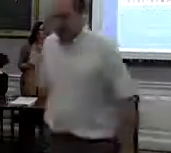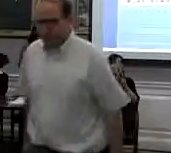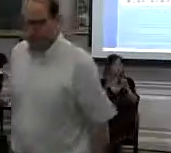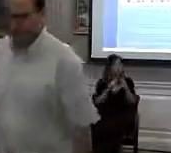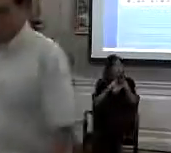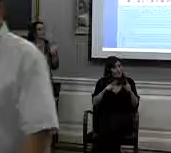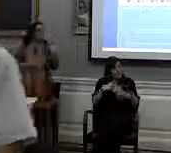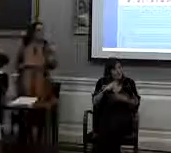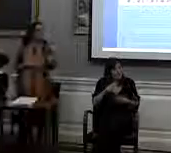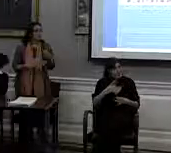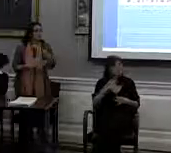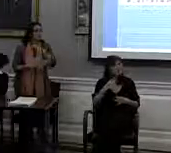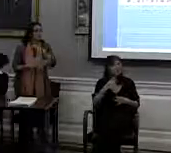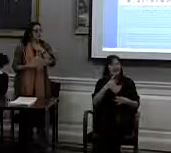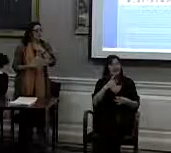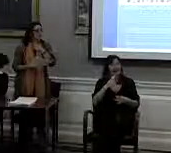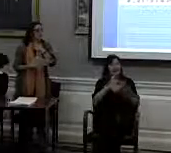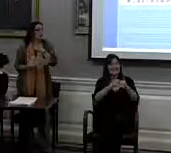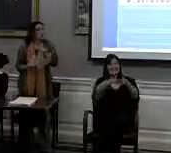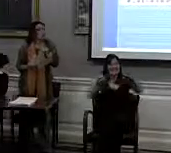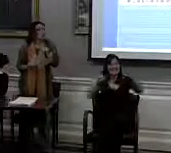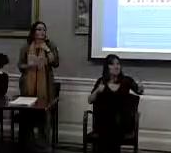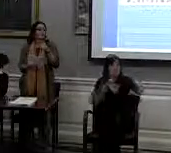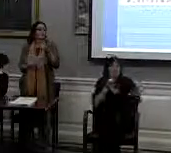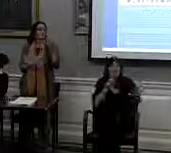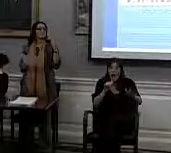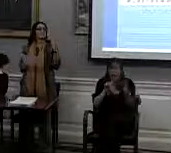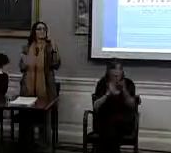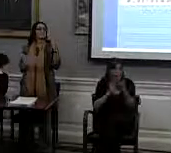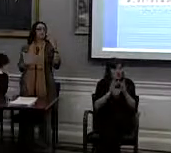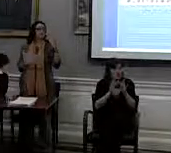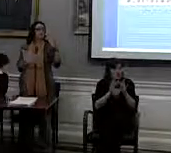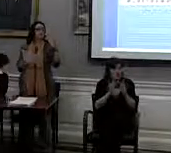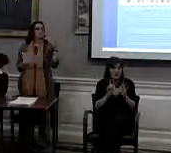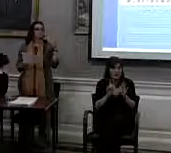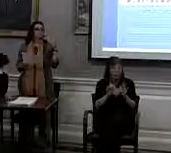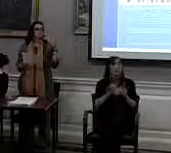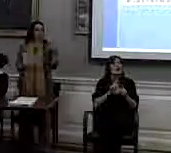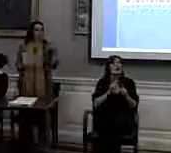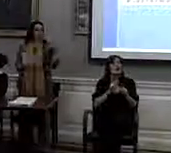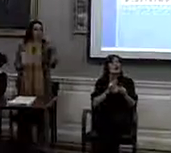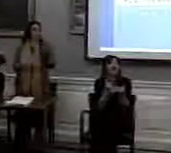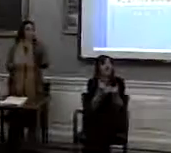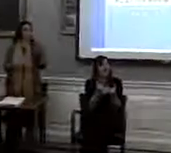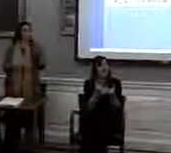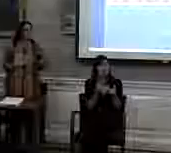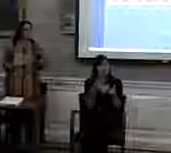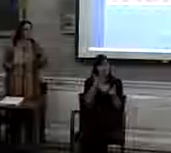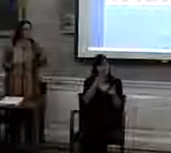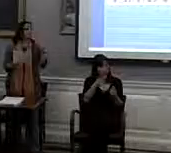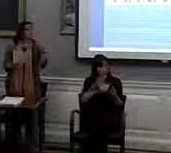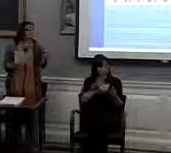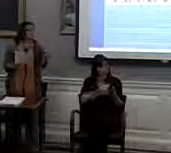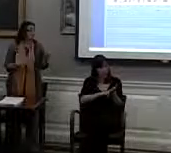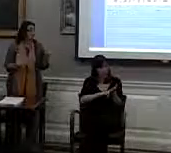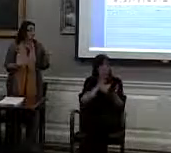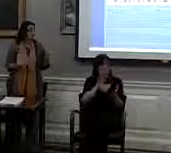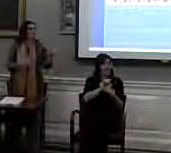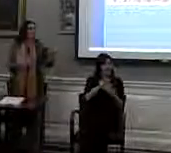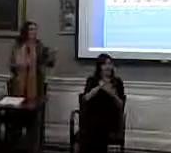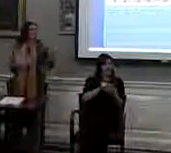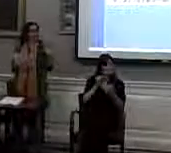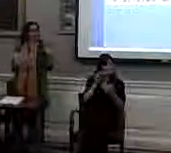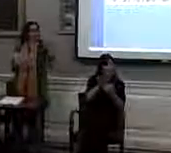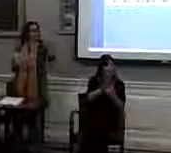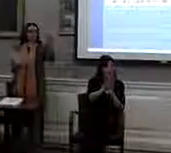distance learning and it's not through internet-based distance learning. What they do is they send 40 books to anybody who enrolls through the mail.